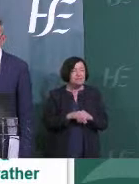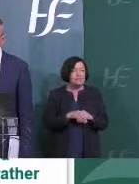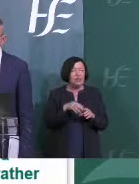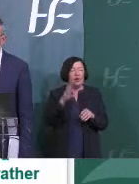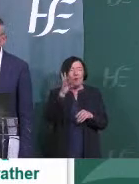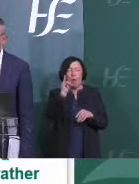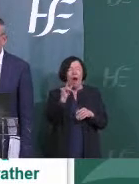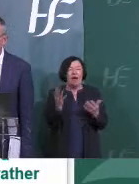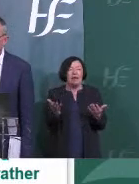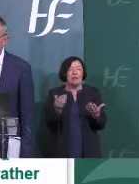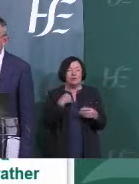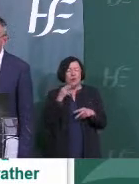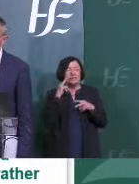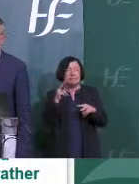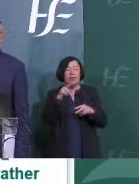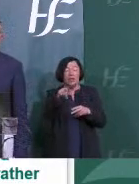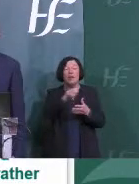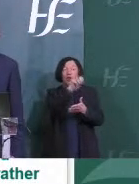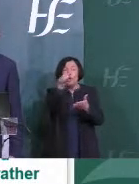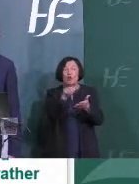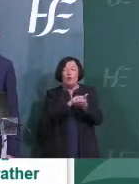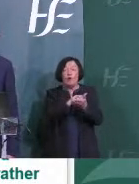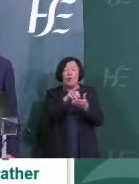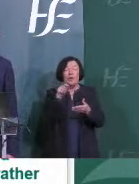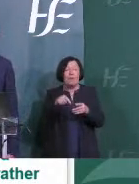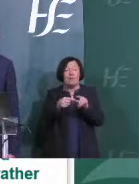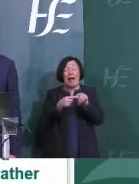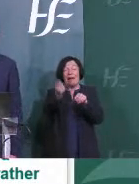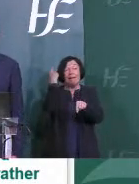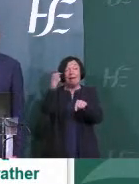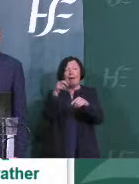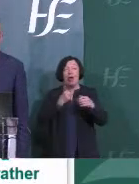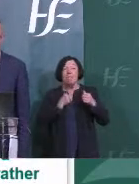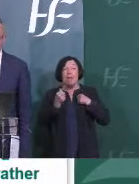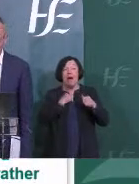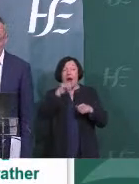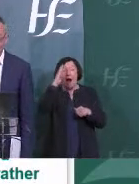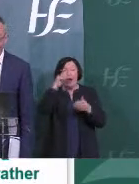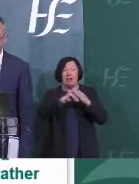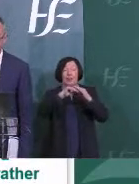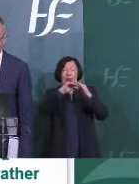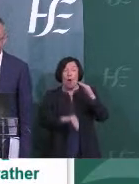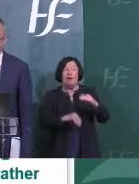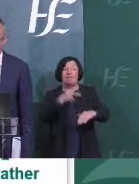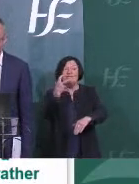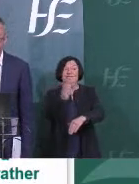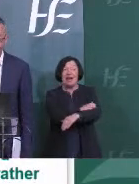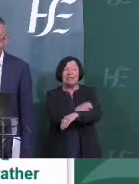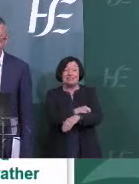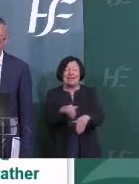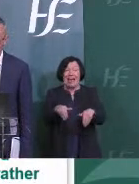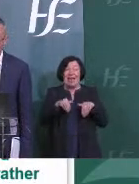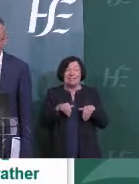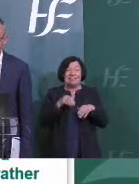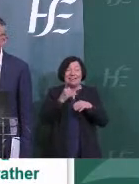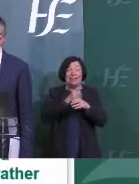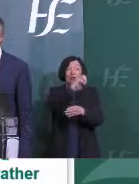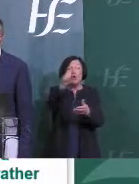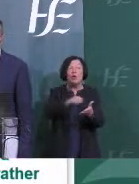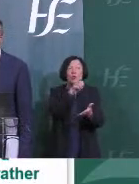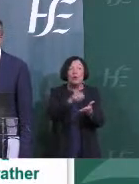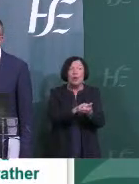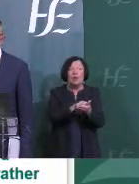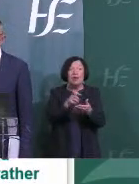Why is this? Did we see this? Well, there was a Eurofound study done back in March, which showed that Ireland had the lowest vaccine hesitancy rate in the EU. It kind of